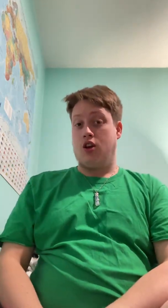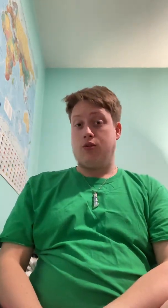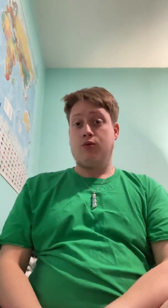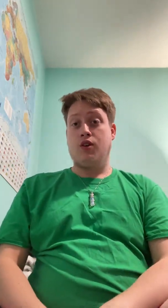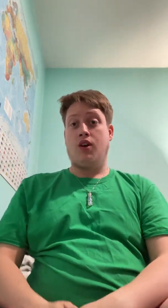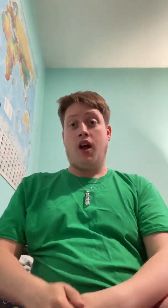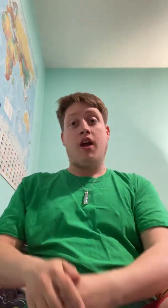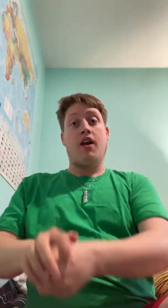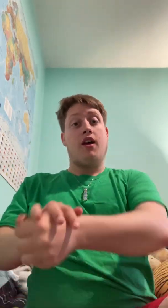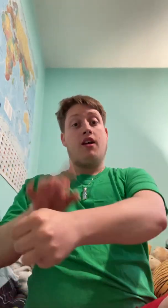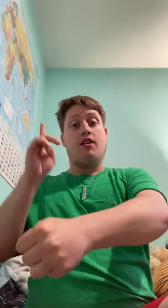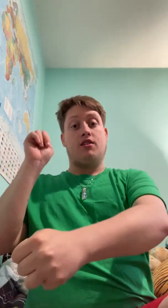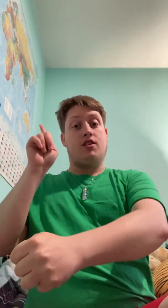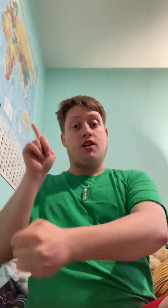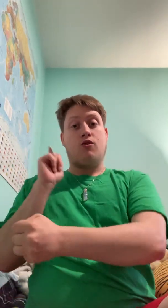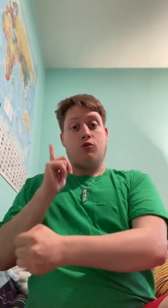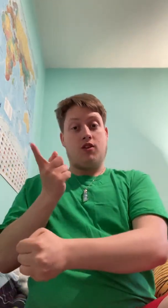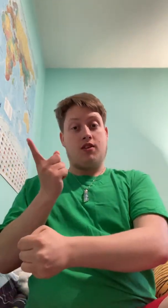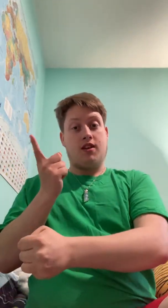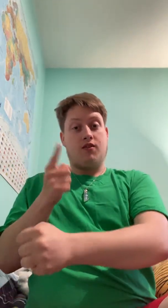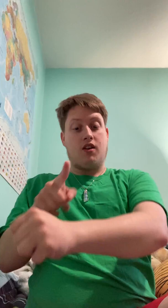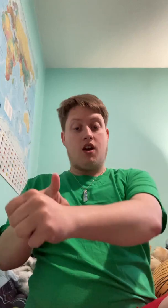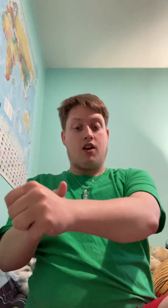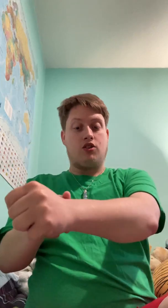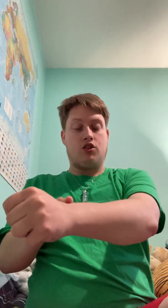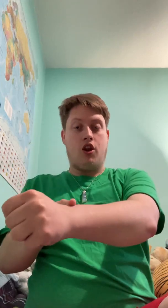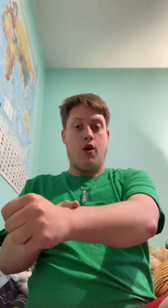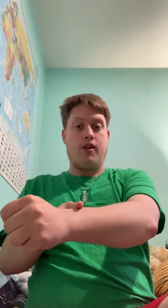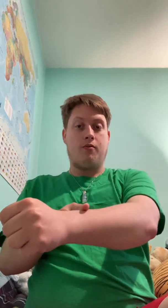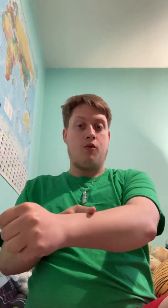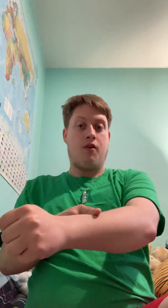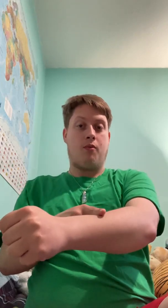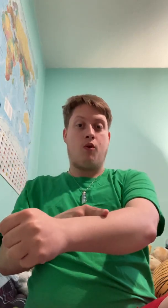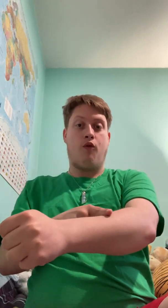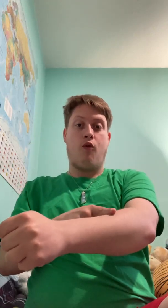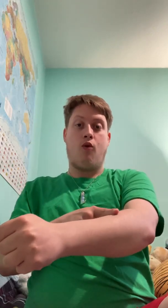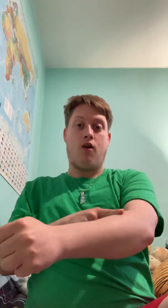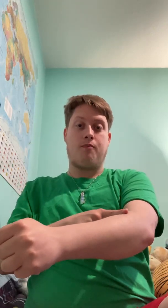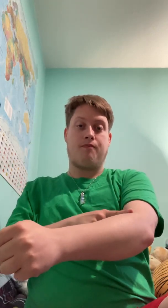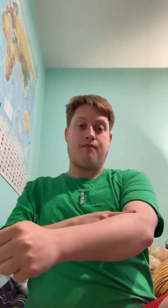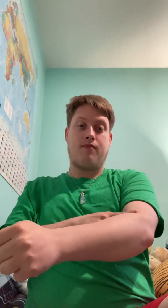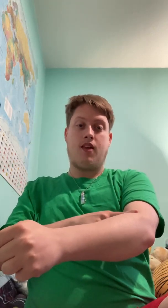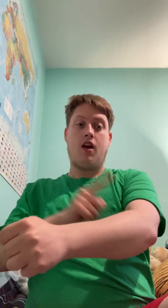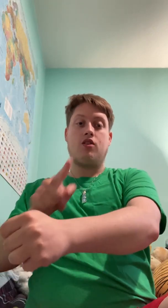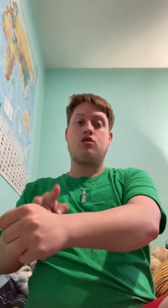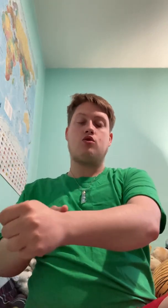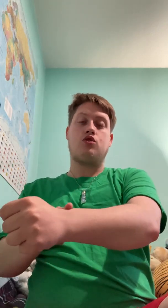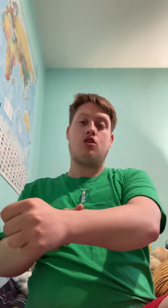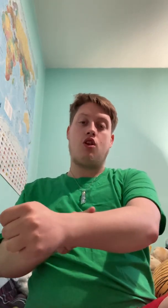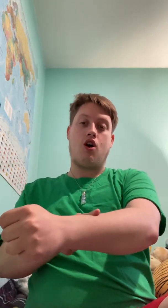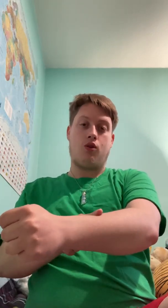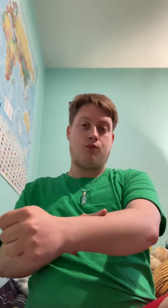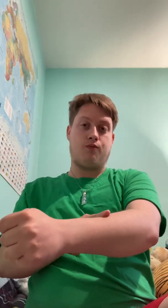Slow is you get your index finger and slowly move it up your forearm. So slow,